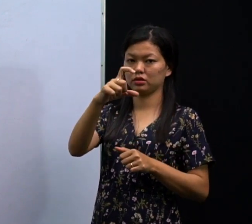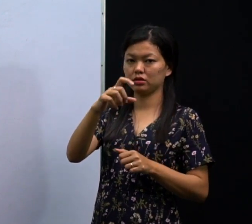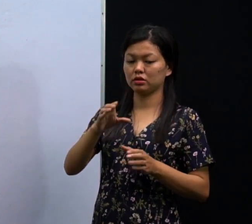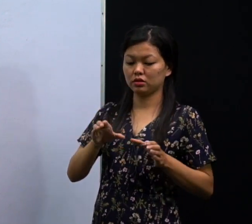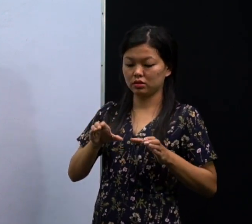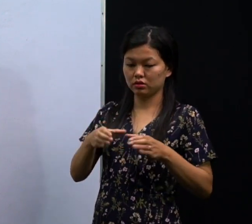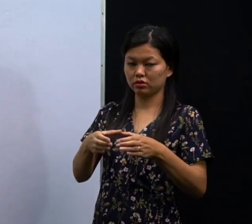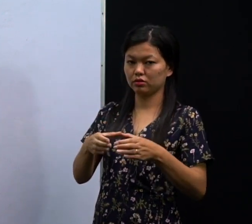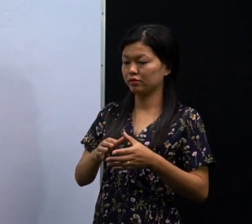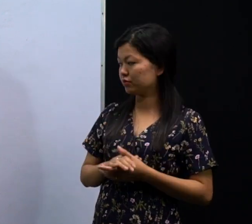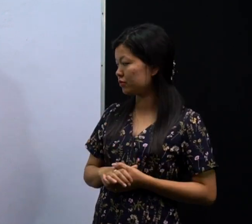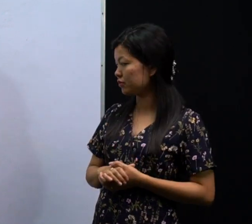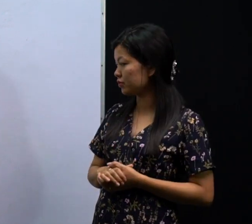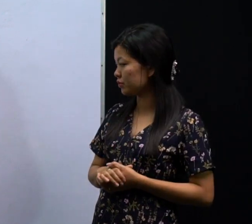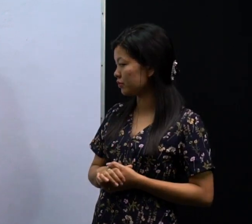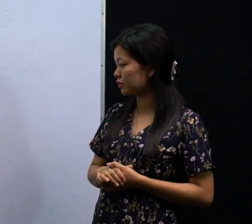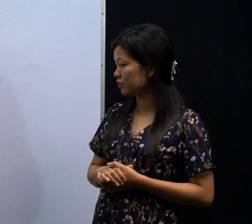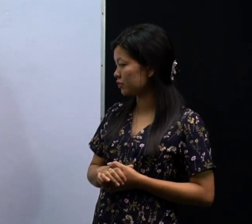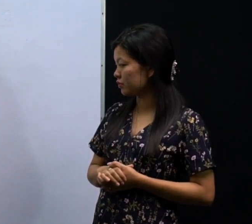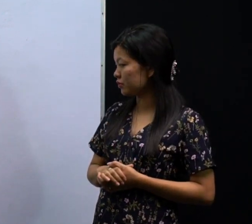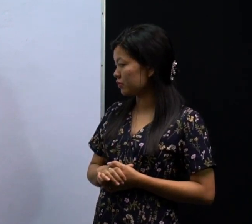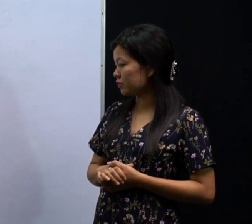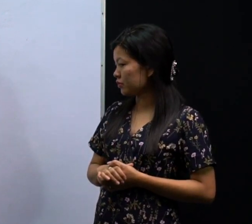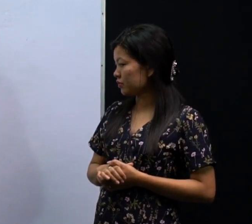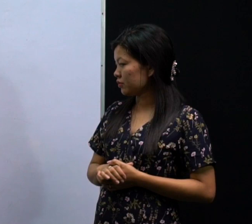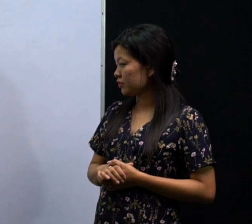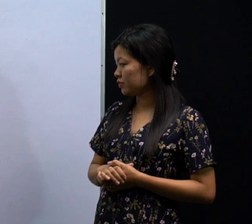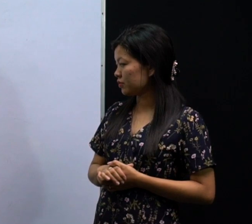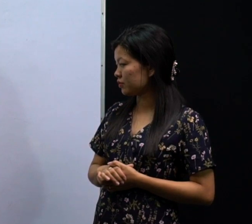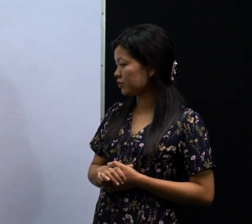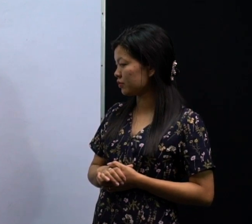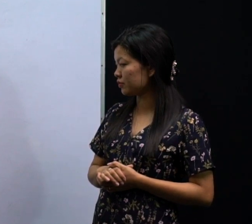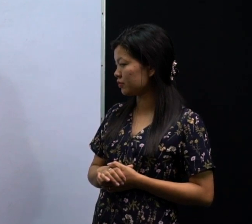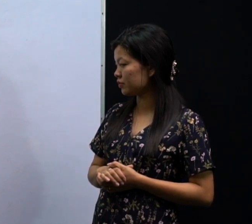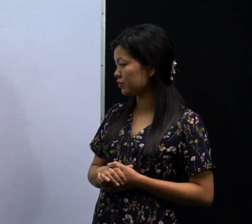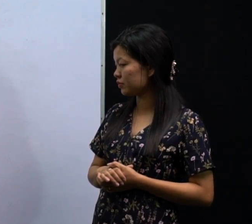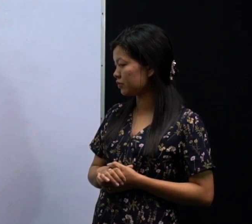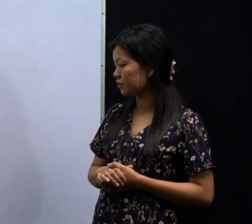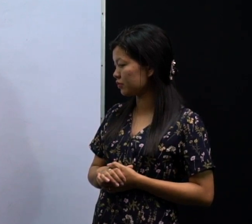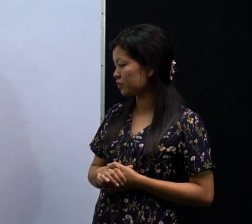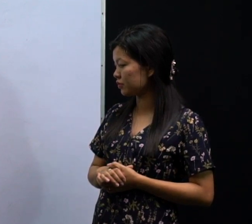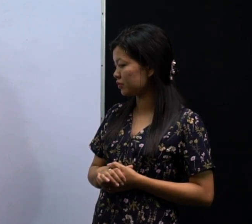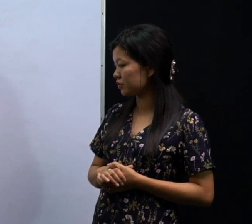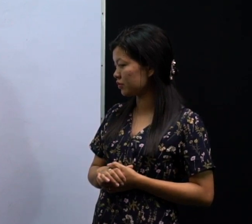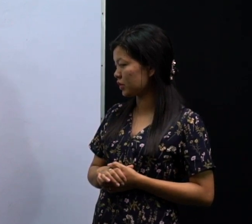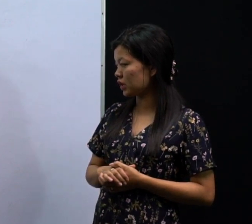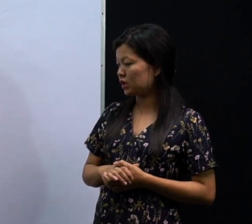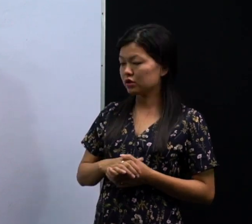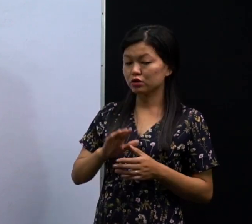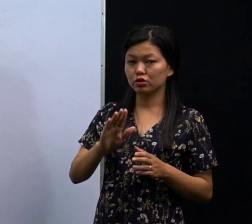you. Then you cut this one. If I take common, it will not be there. That means what is left here? It will be left here